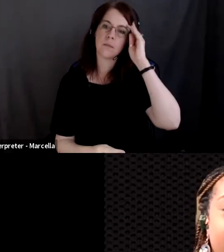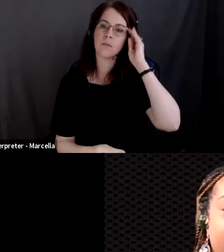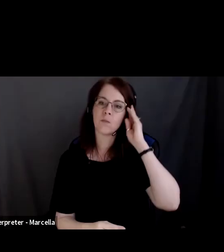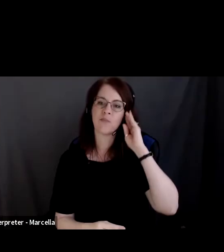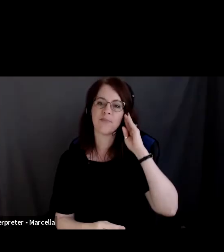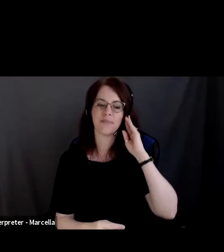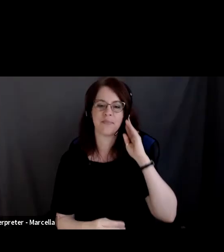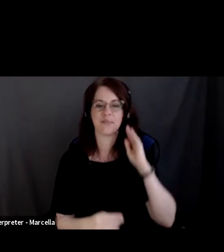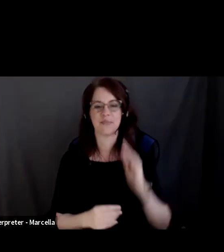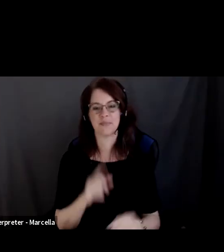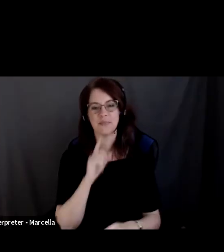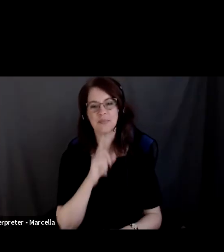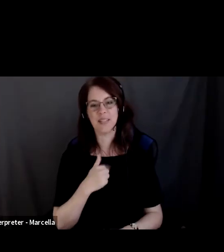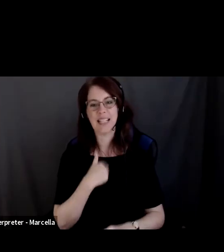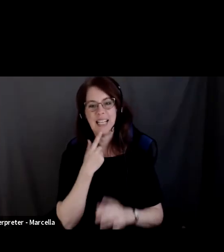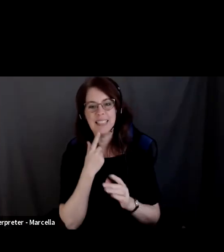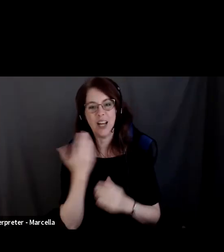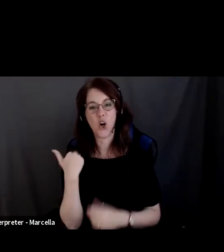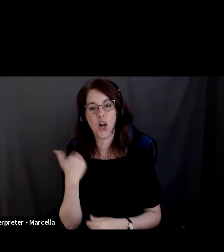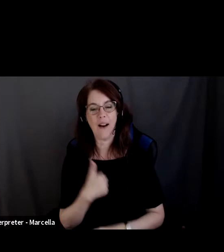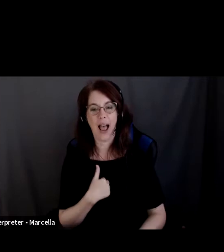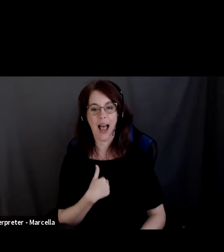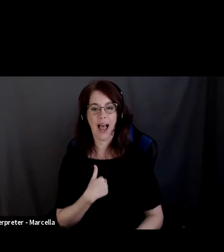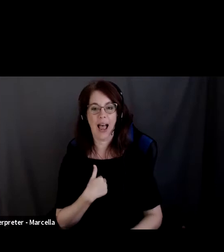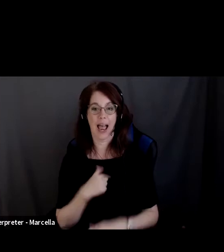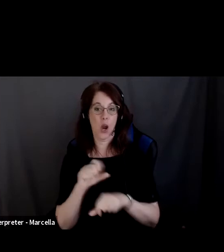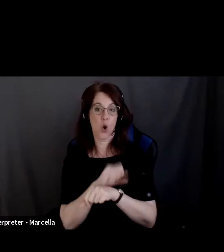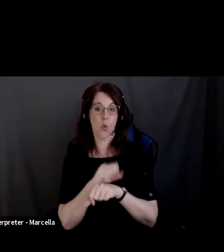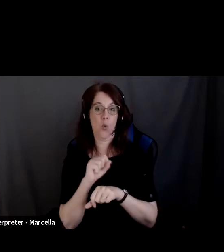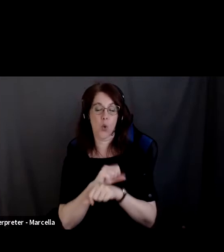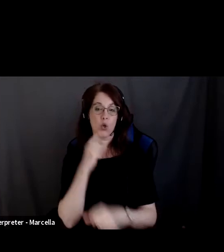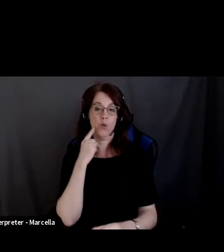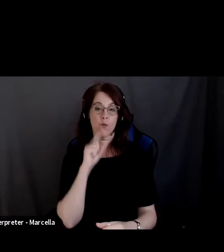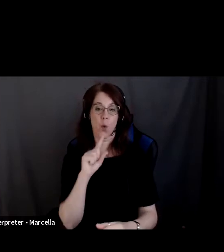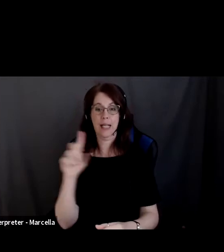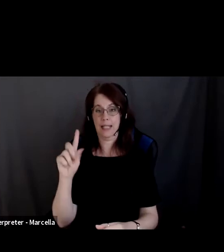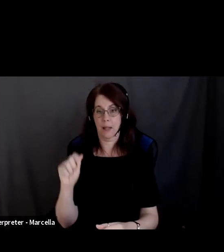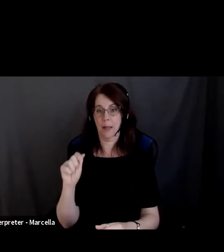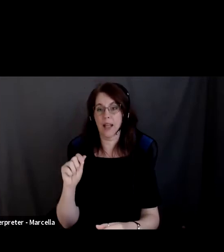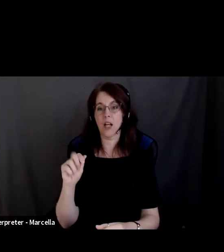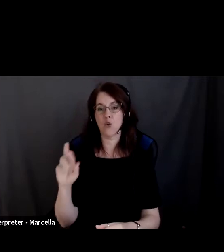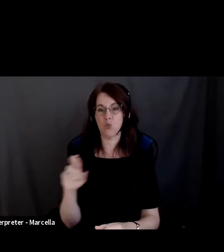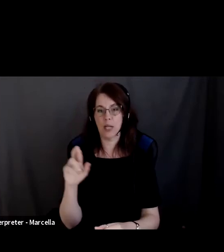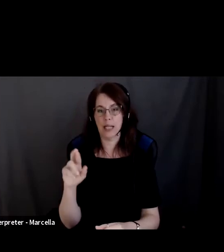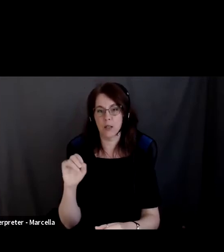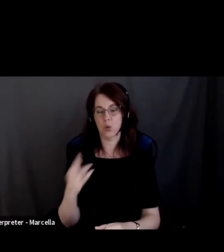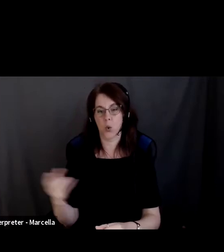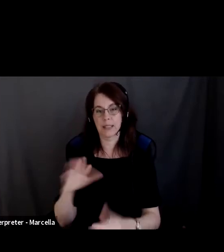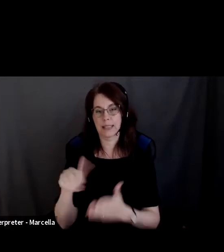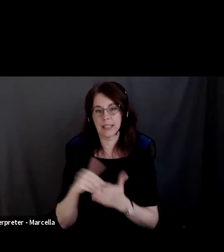So as I said earlier, I work for Disability Resource Center, which is located in